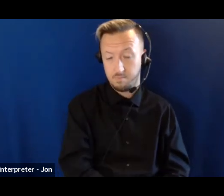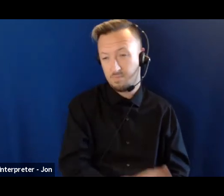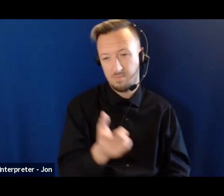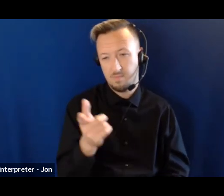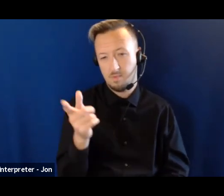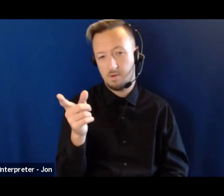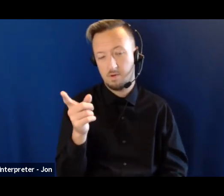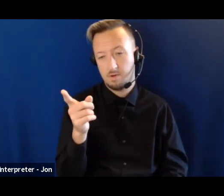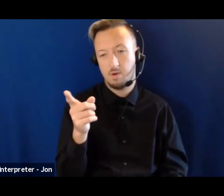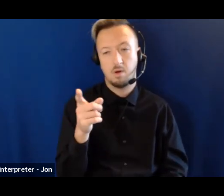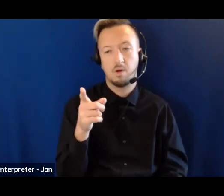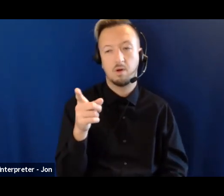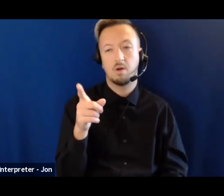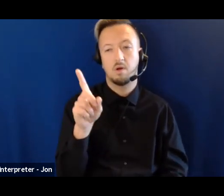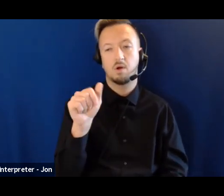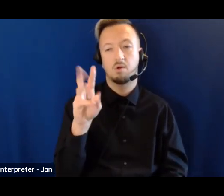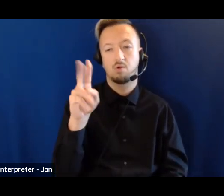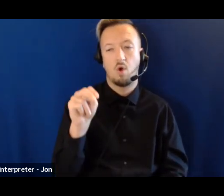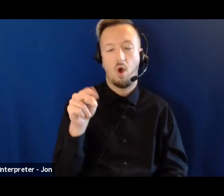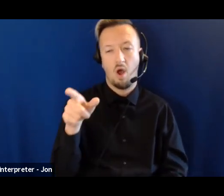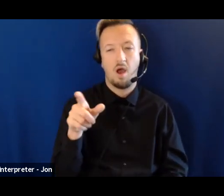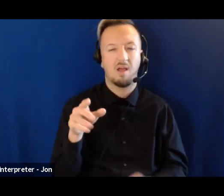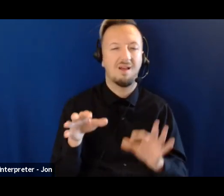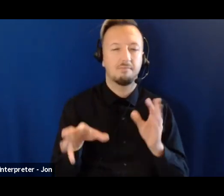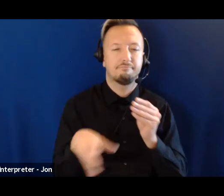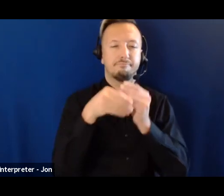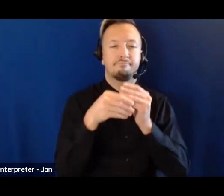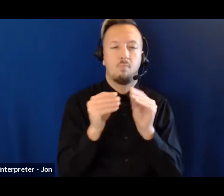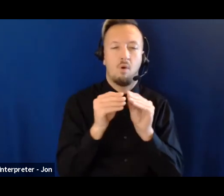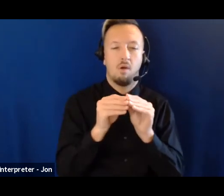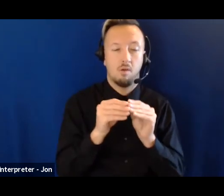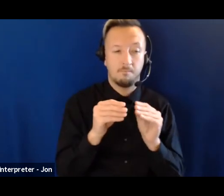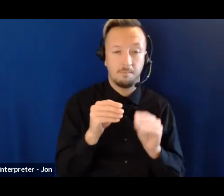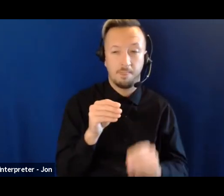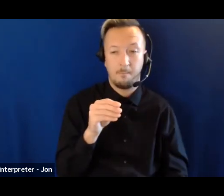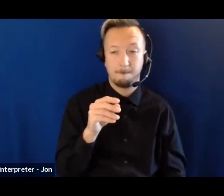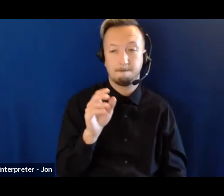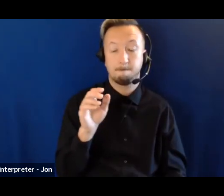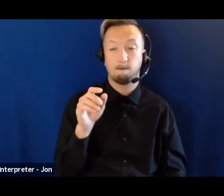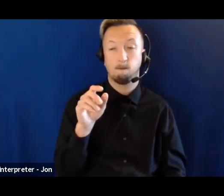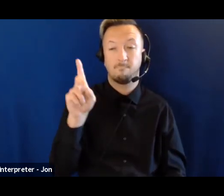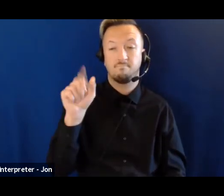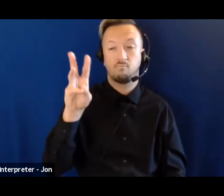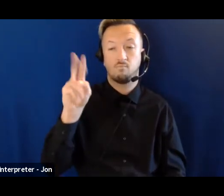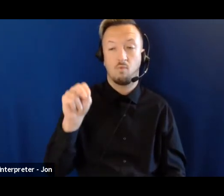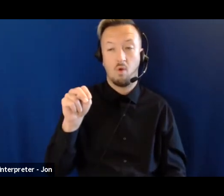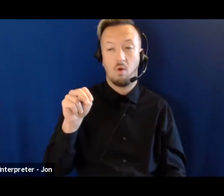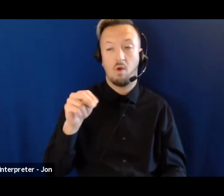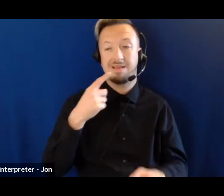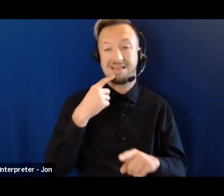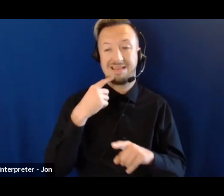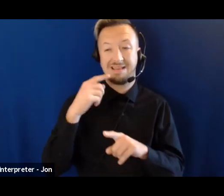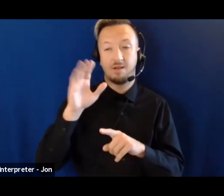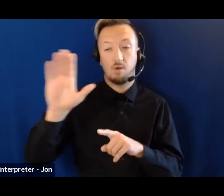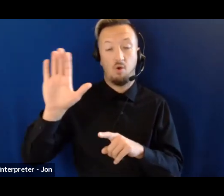It is Don Francis from Iowa. It's a follow-up, basically. Our VR director gives us a letter for